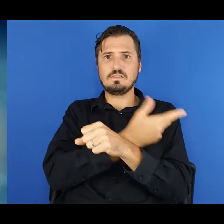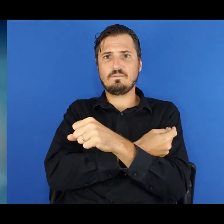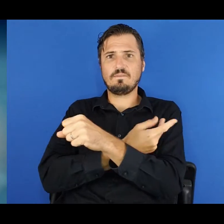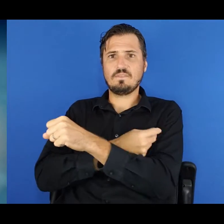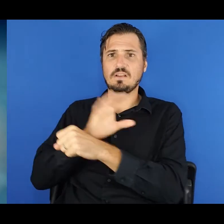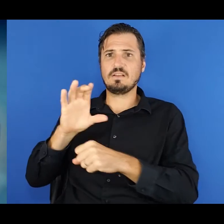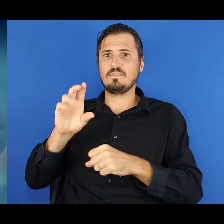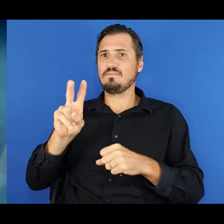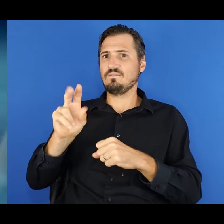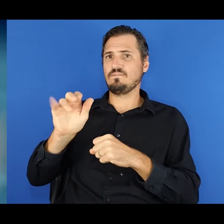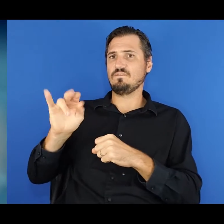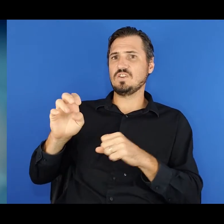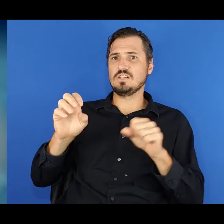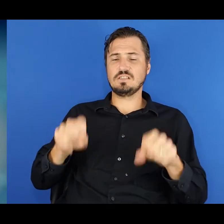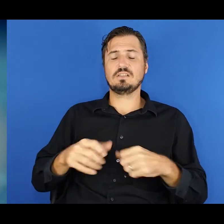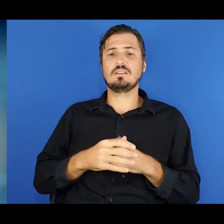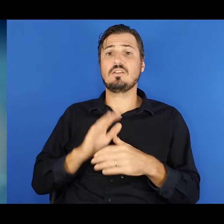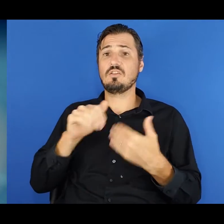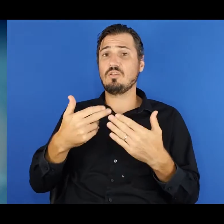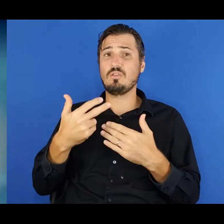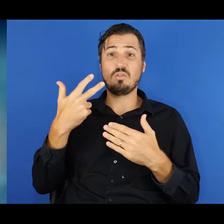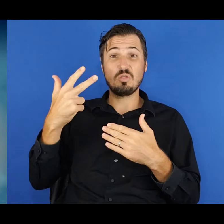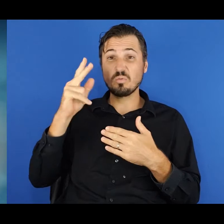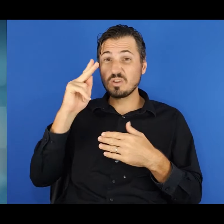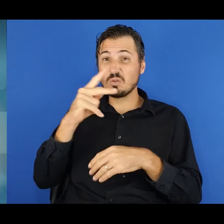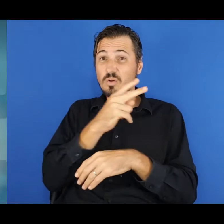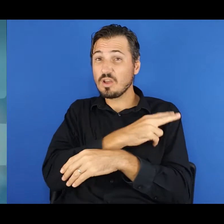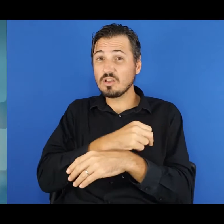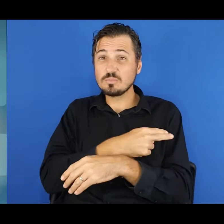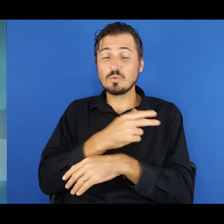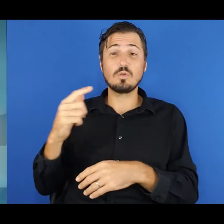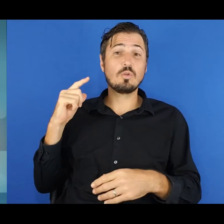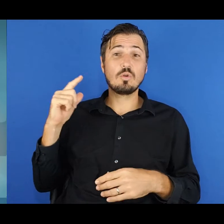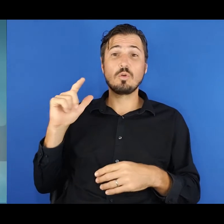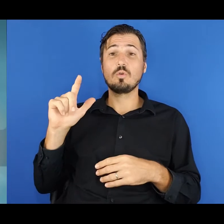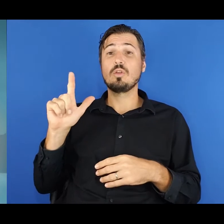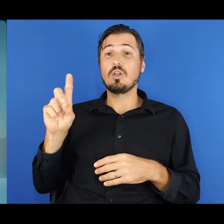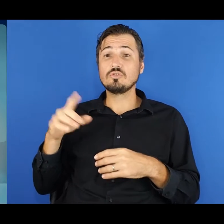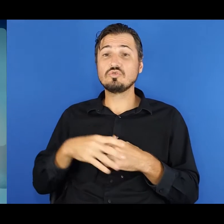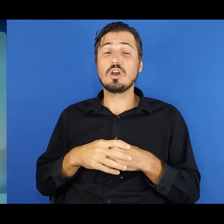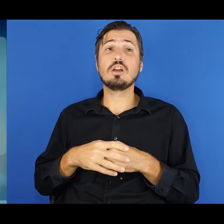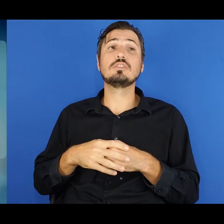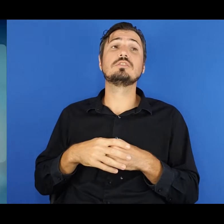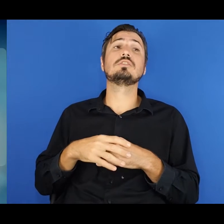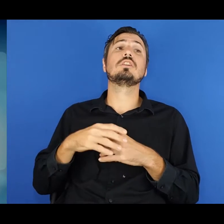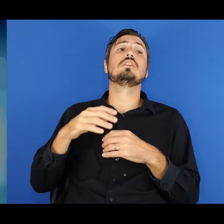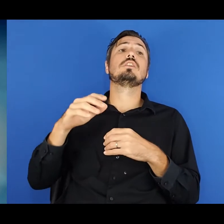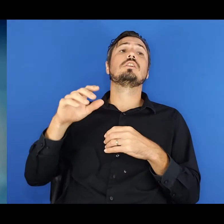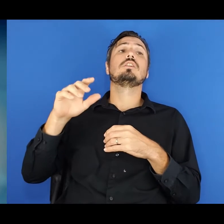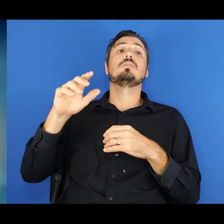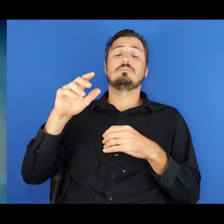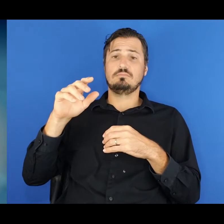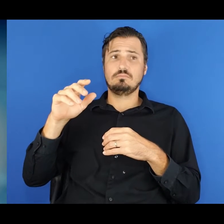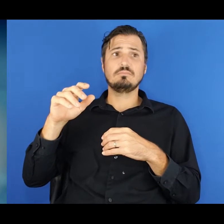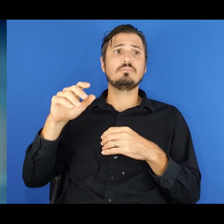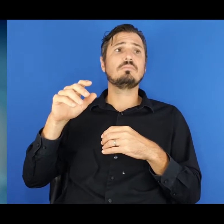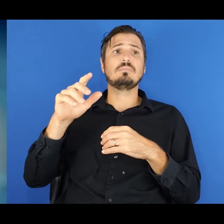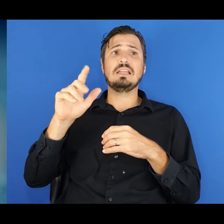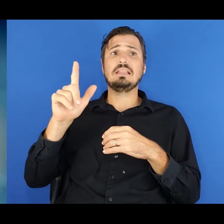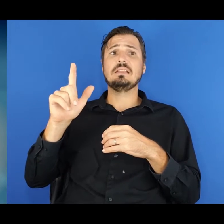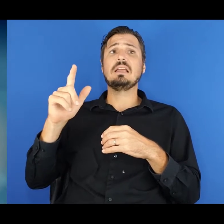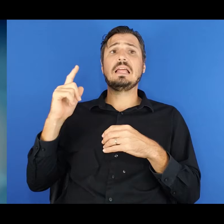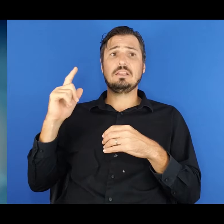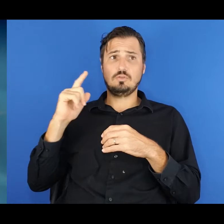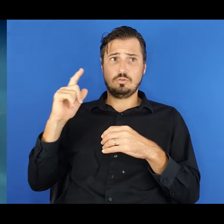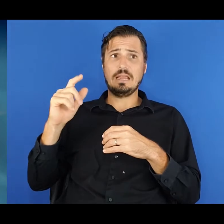vaccine. All 3 Kauai hospitals, Lihue Longs and Lihue Safeway, will administer COVID-19 vaccines to people